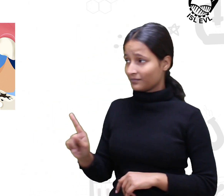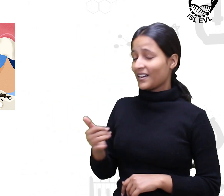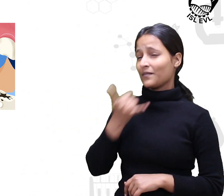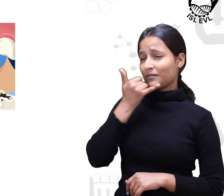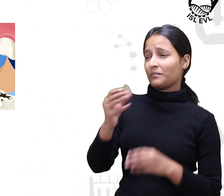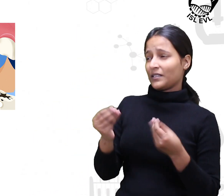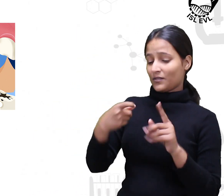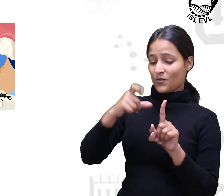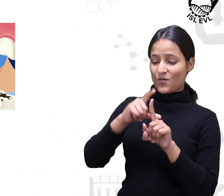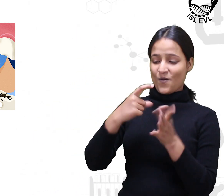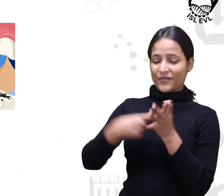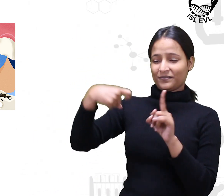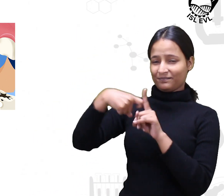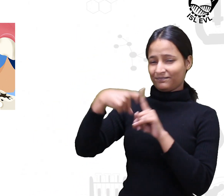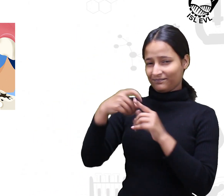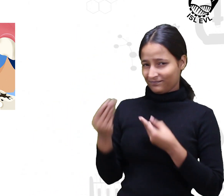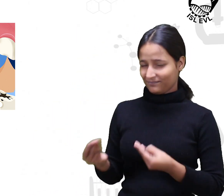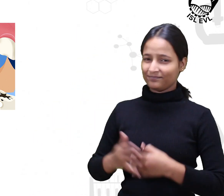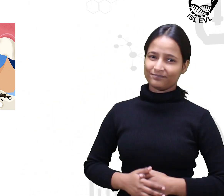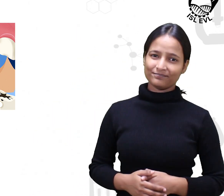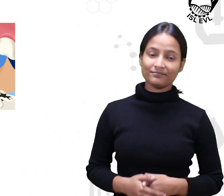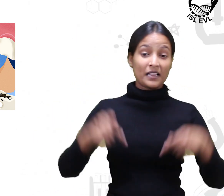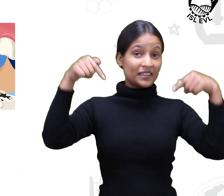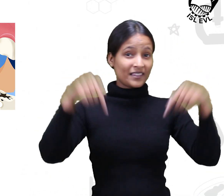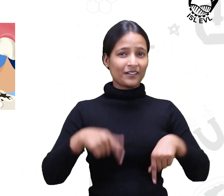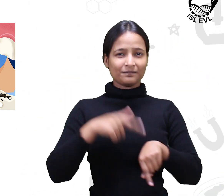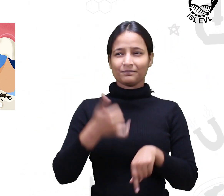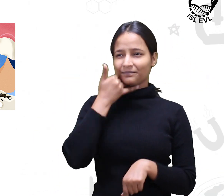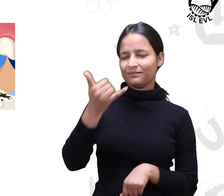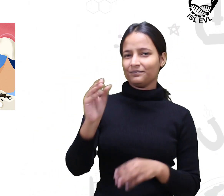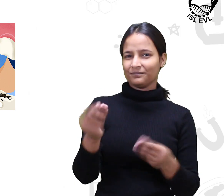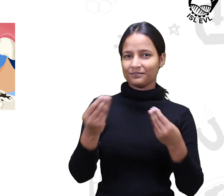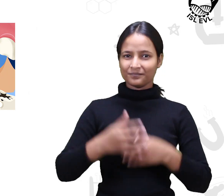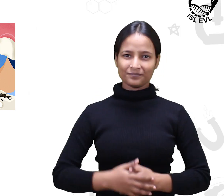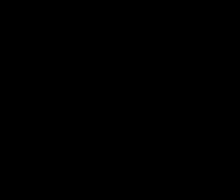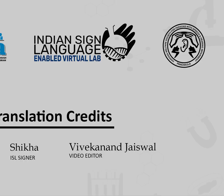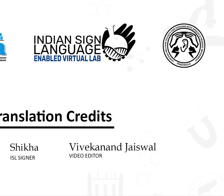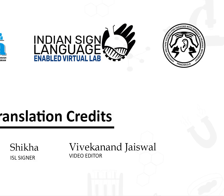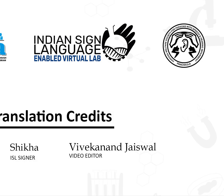And now it's time to ask a scientist.